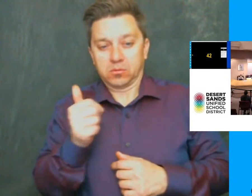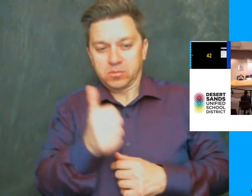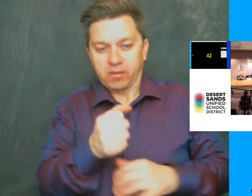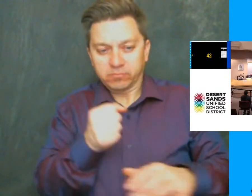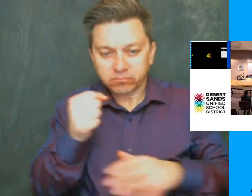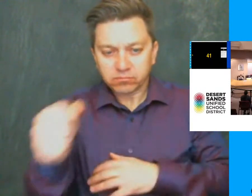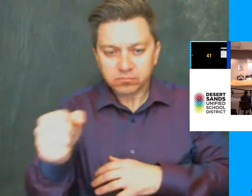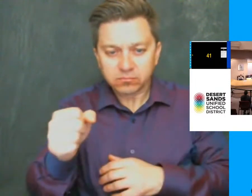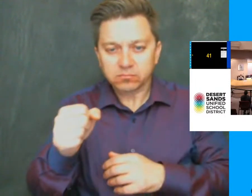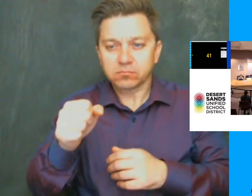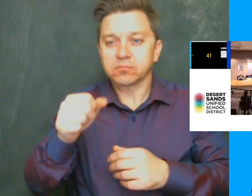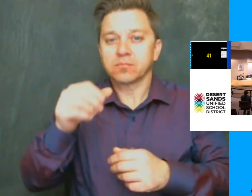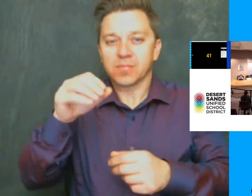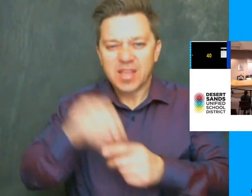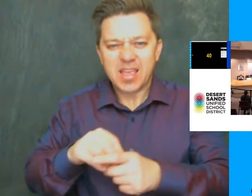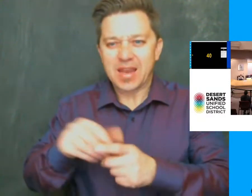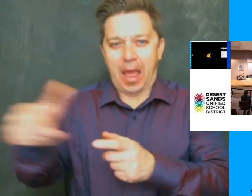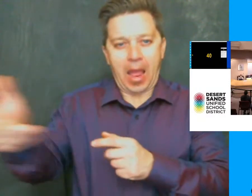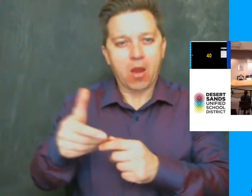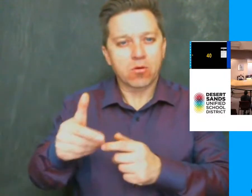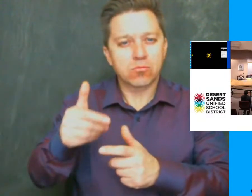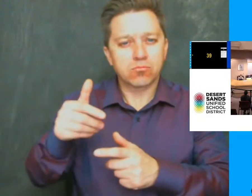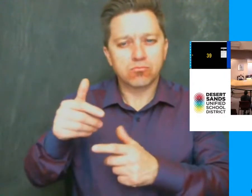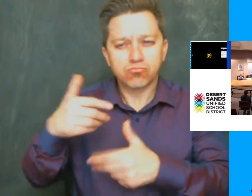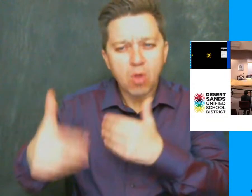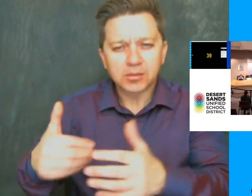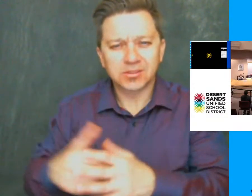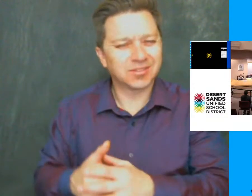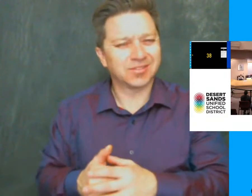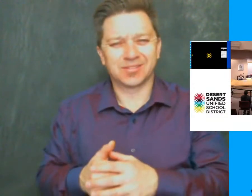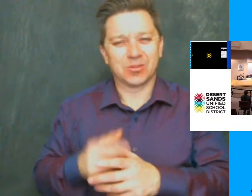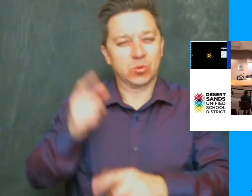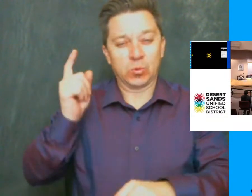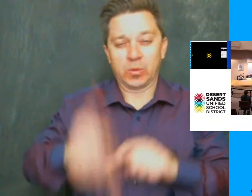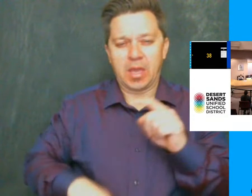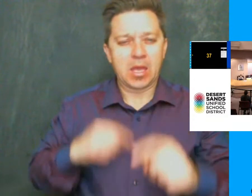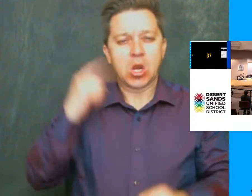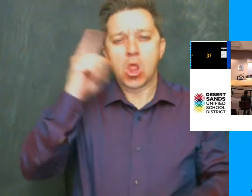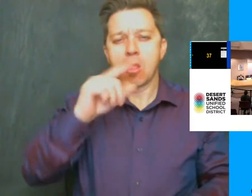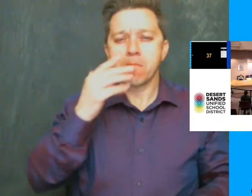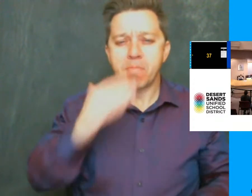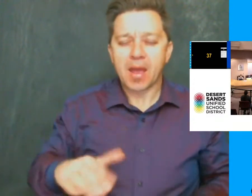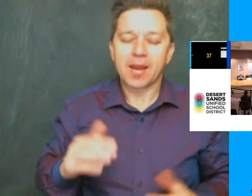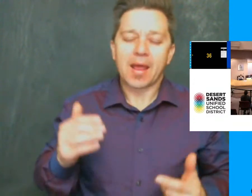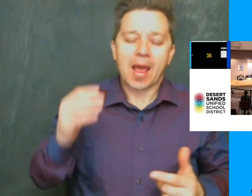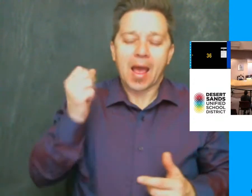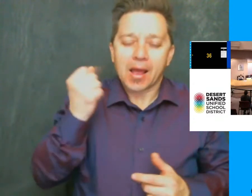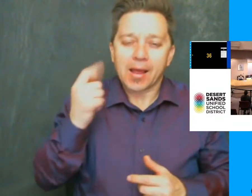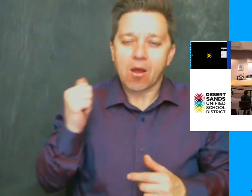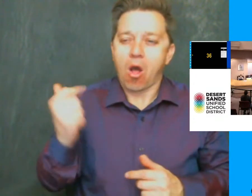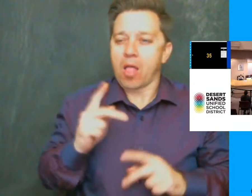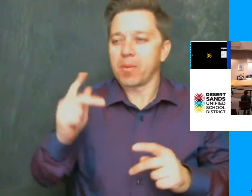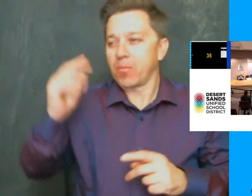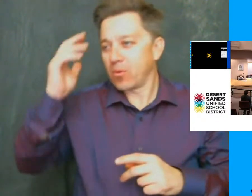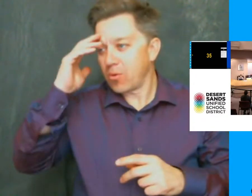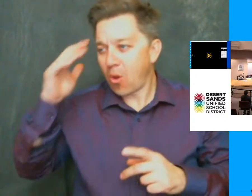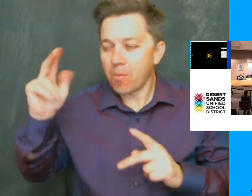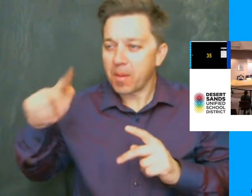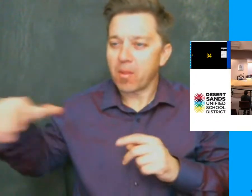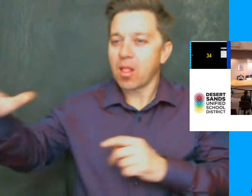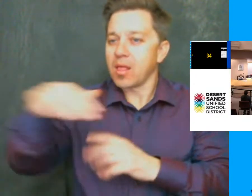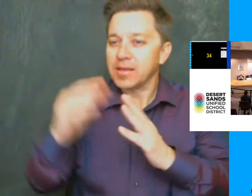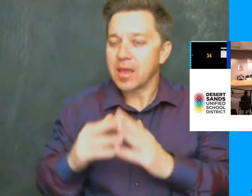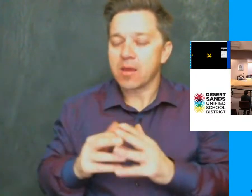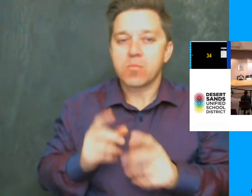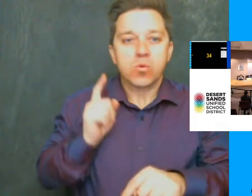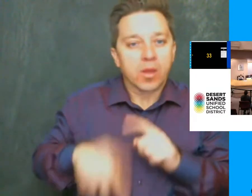processes. You can't do that. It looks bad. And I get it. We all know people in town, and I've been around a bunch of years and so on, but you cannot be involved in